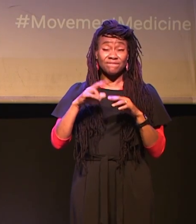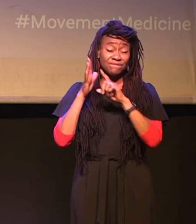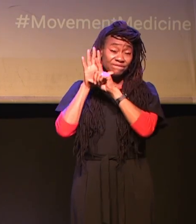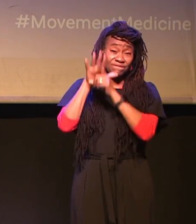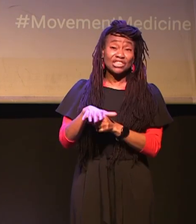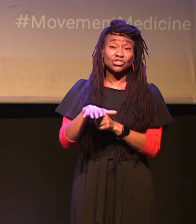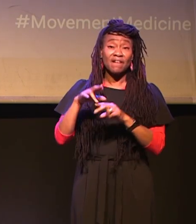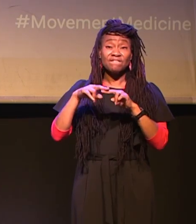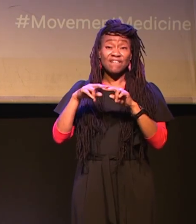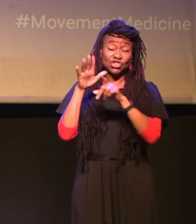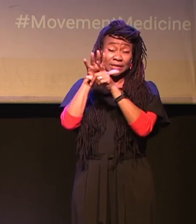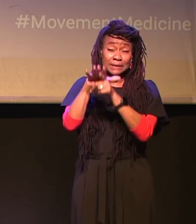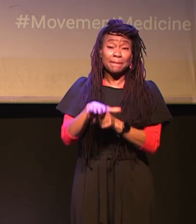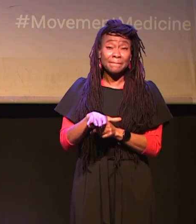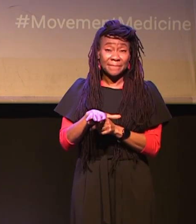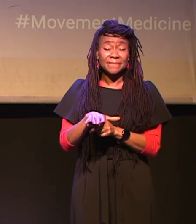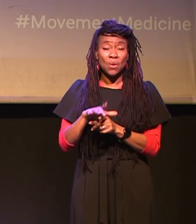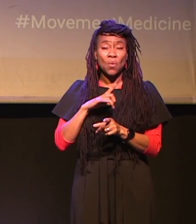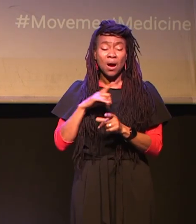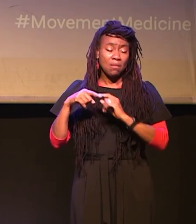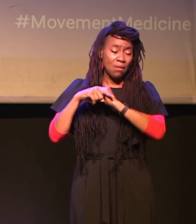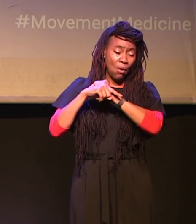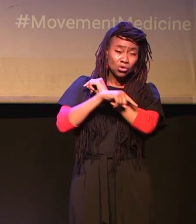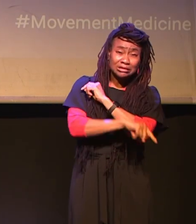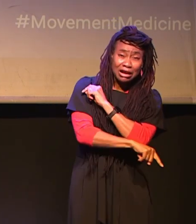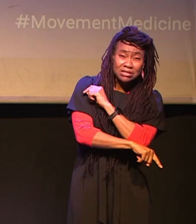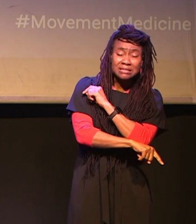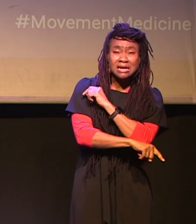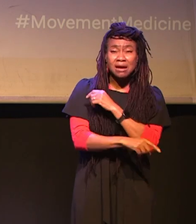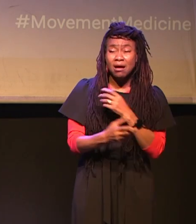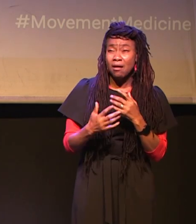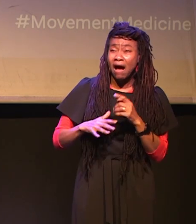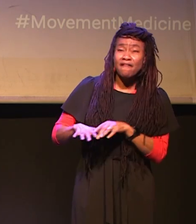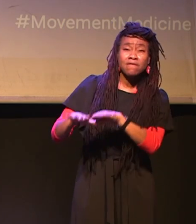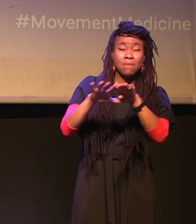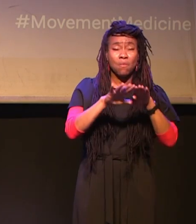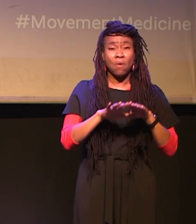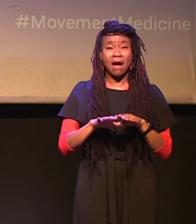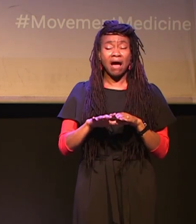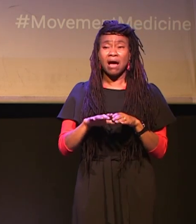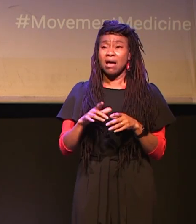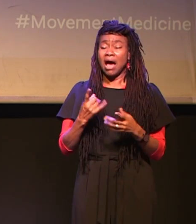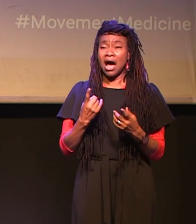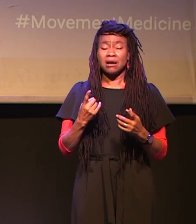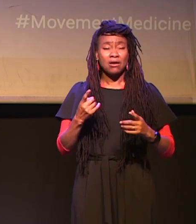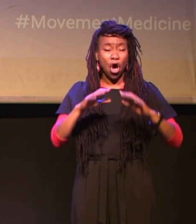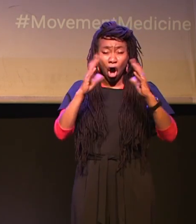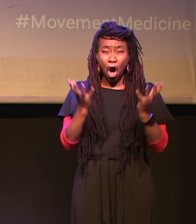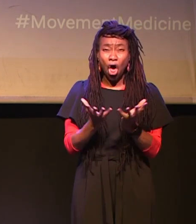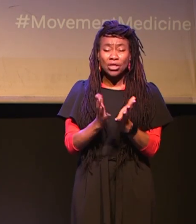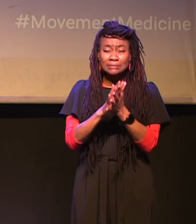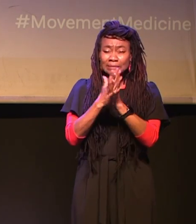got, polycrisis, from mass austerity to what we've done and what has been done to Earth and Earth Mother.